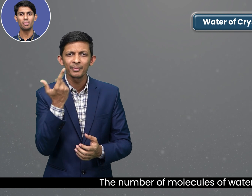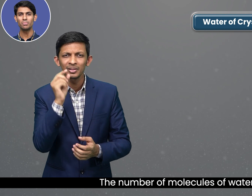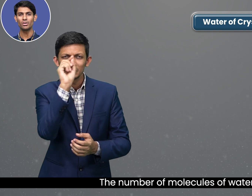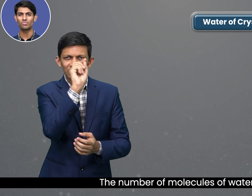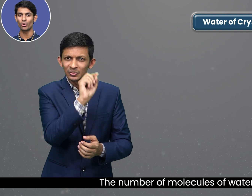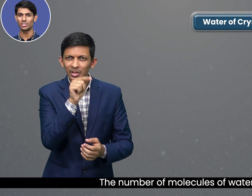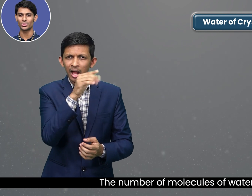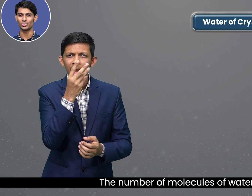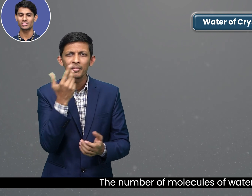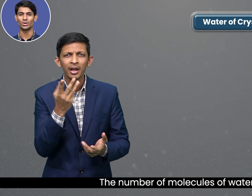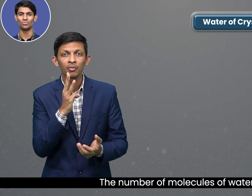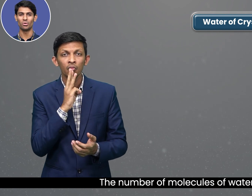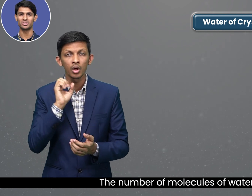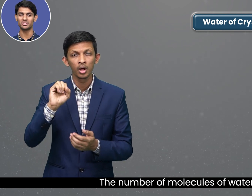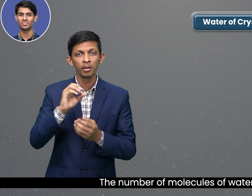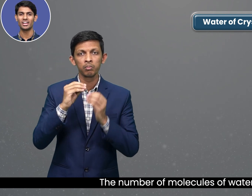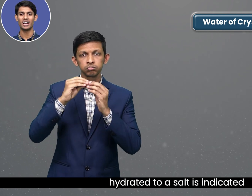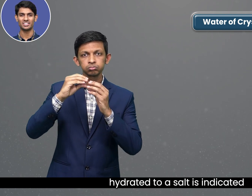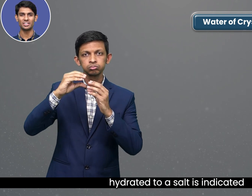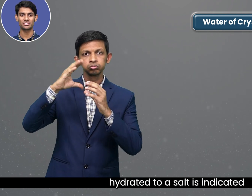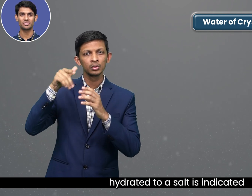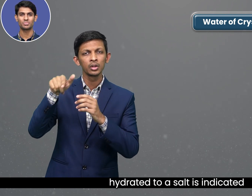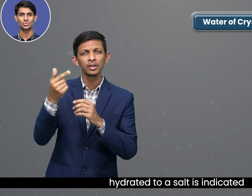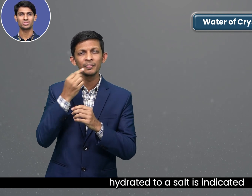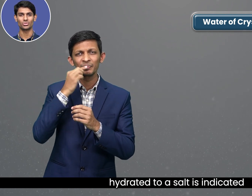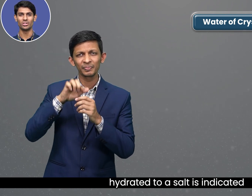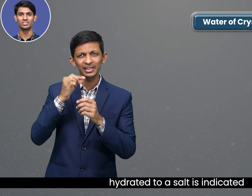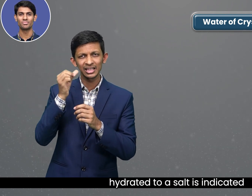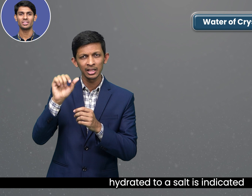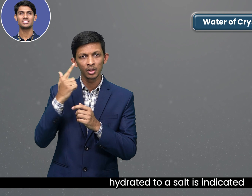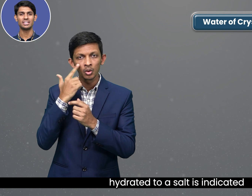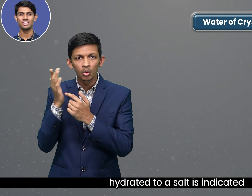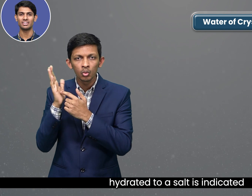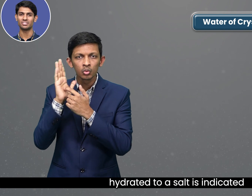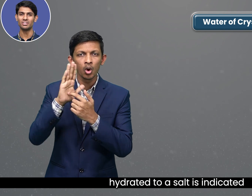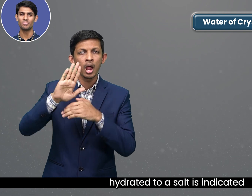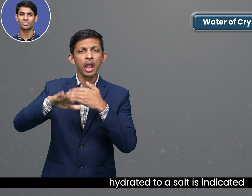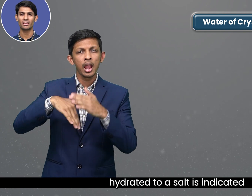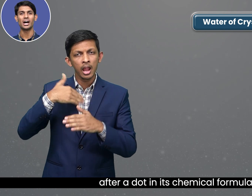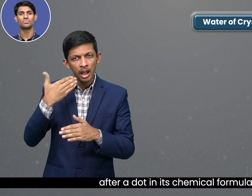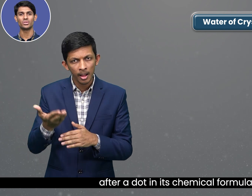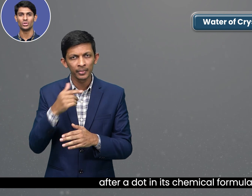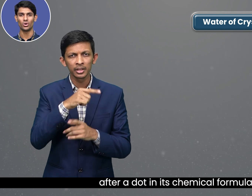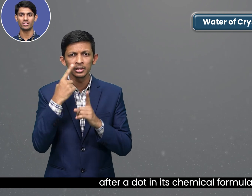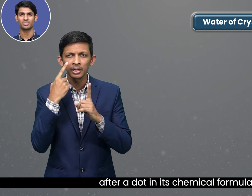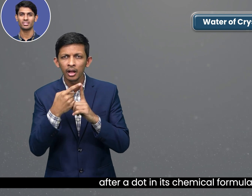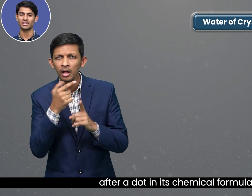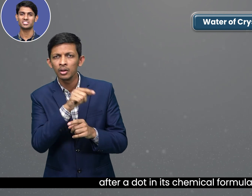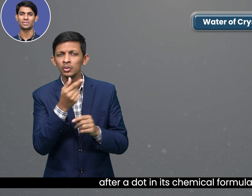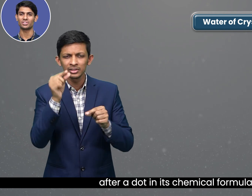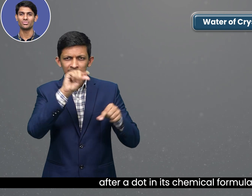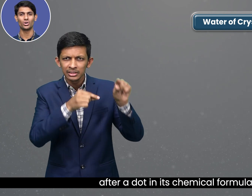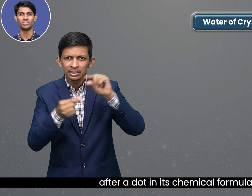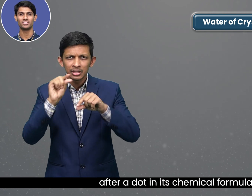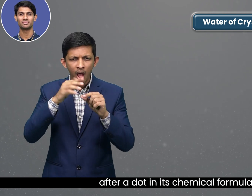The number of molecules of water hydrated to a salt is indicated after a dot in